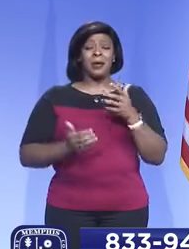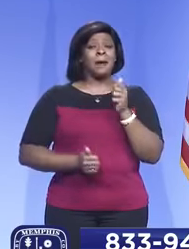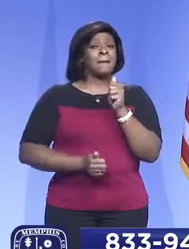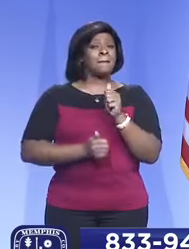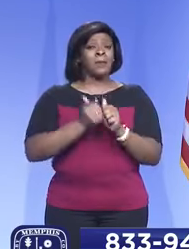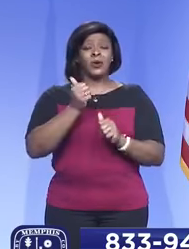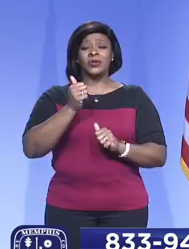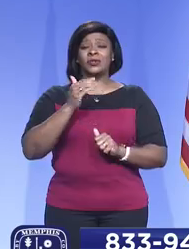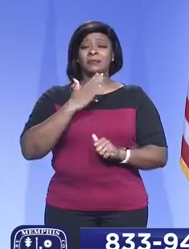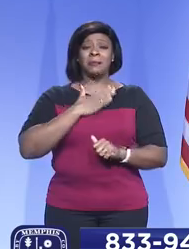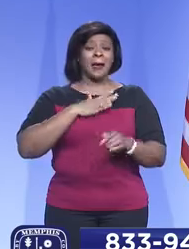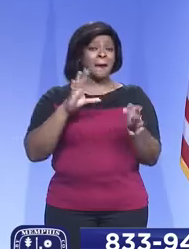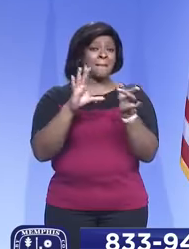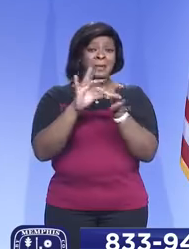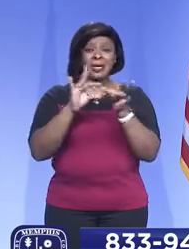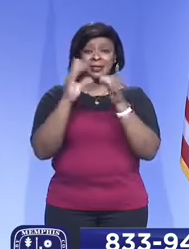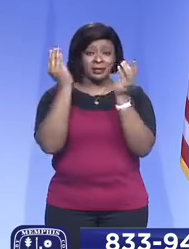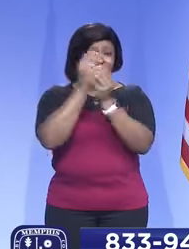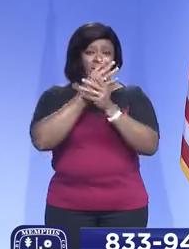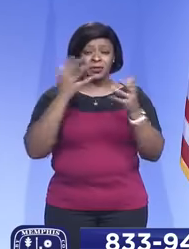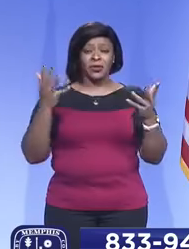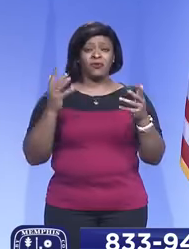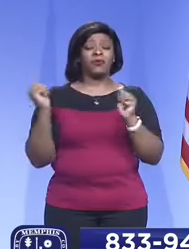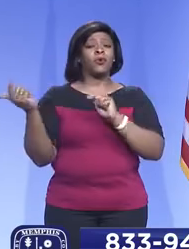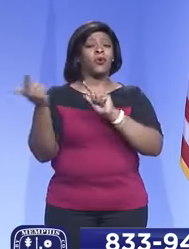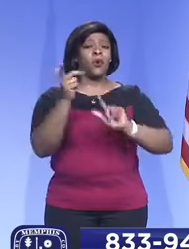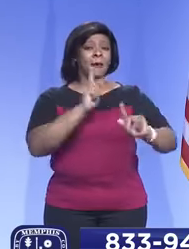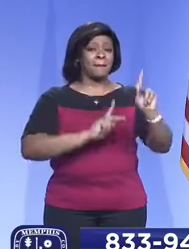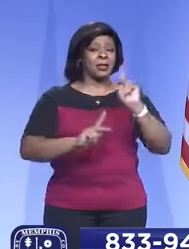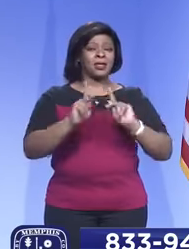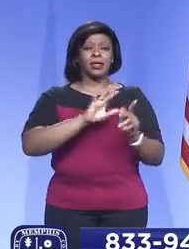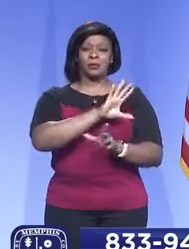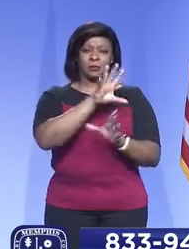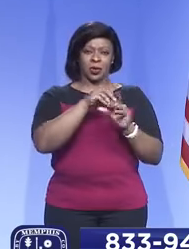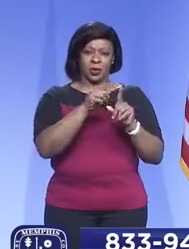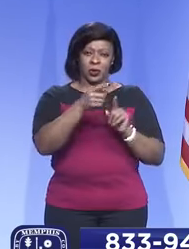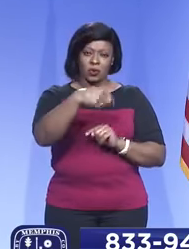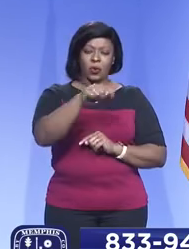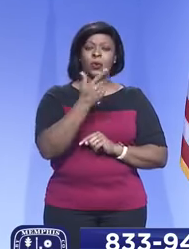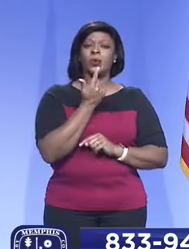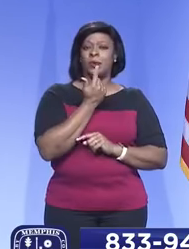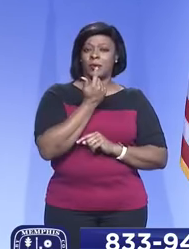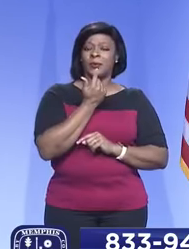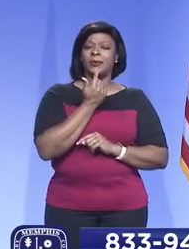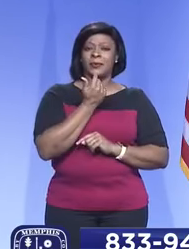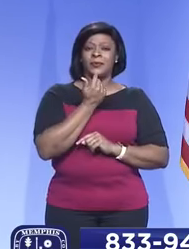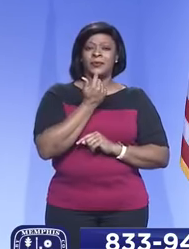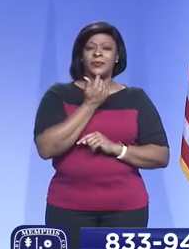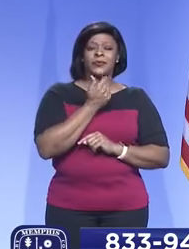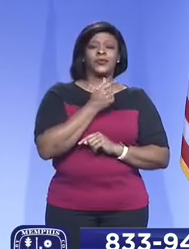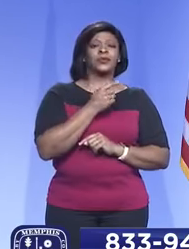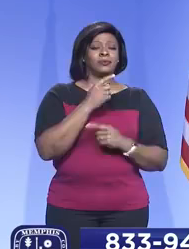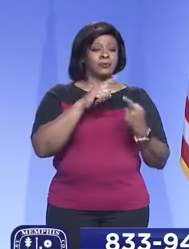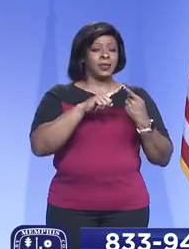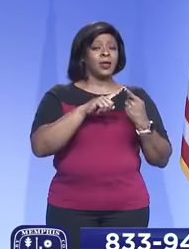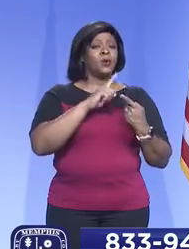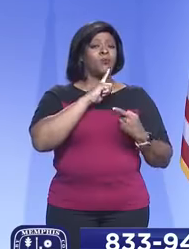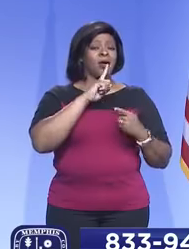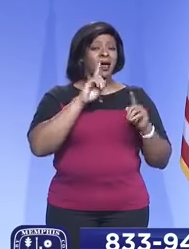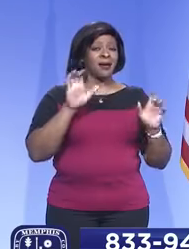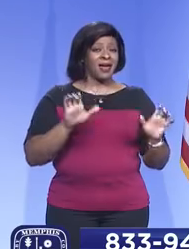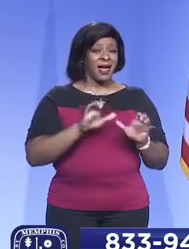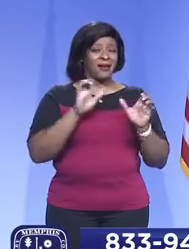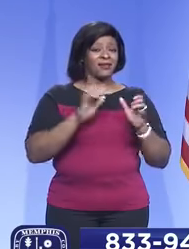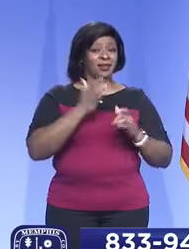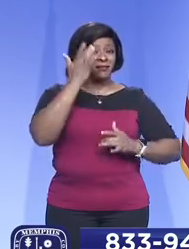of my messaging is, while it's for all people, really pertains to those who are, one, actively infected currently